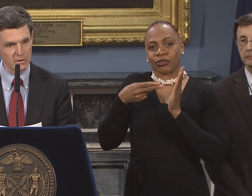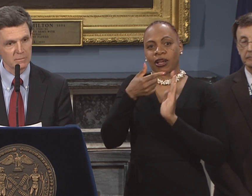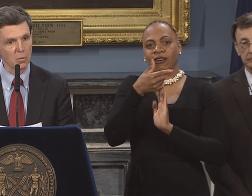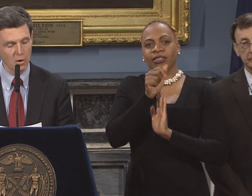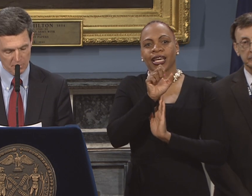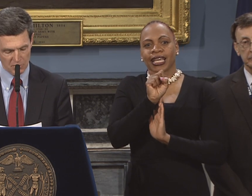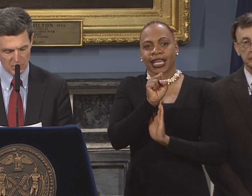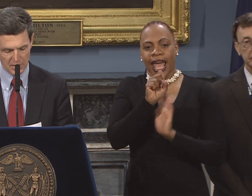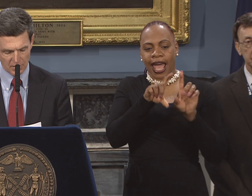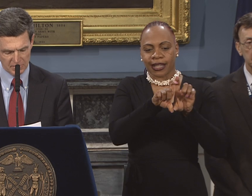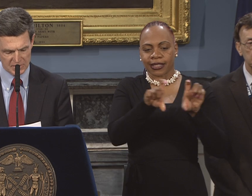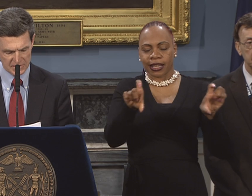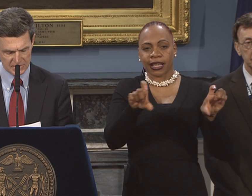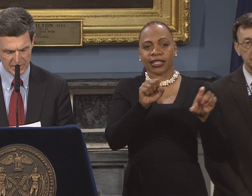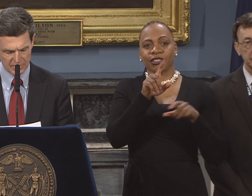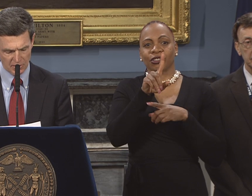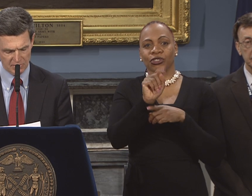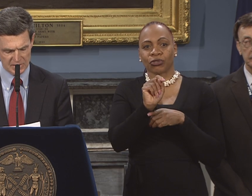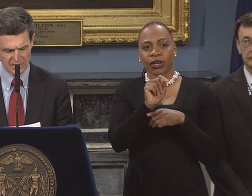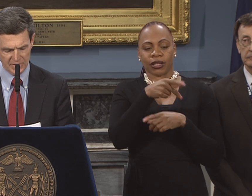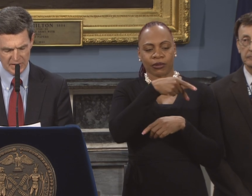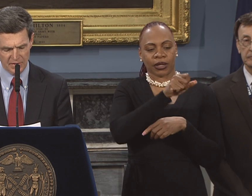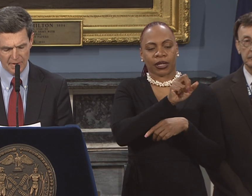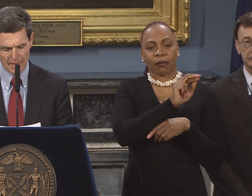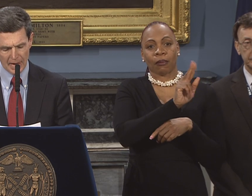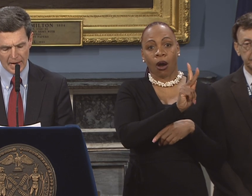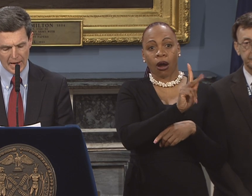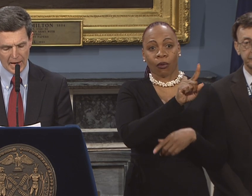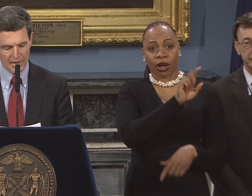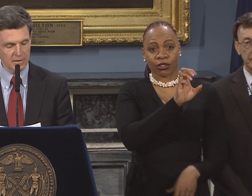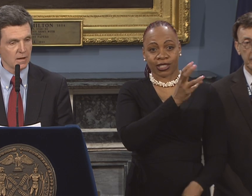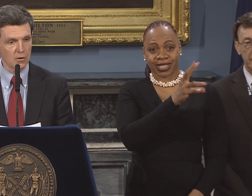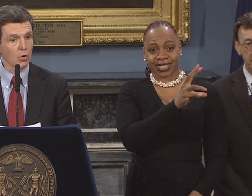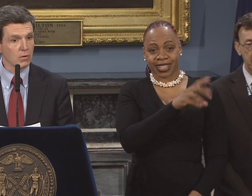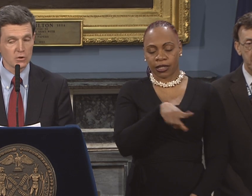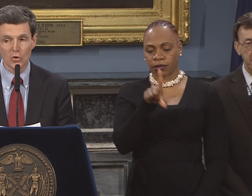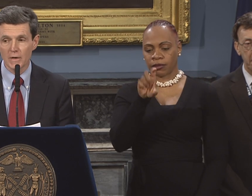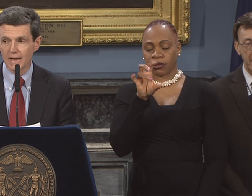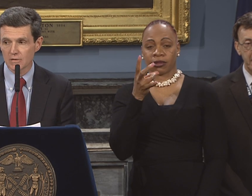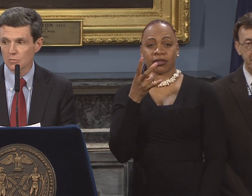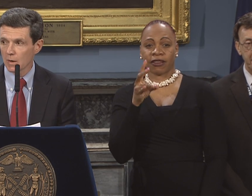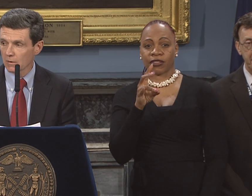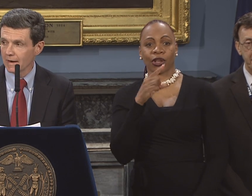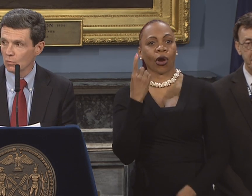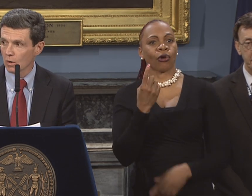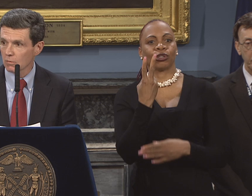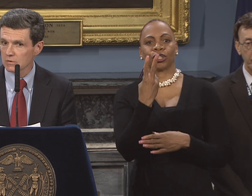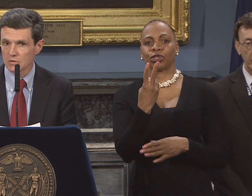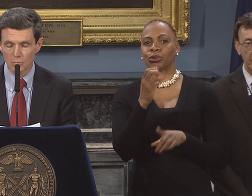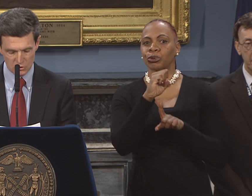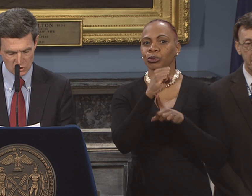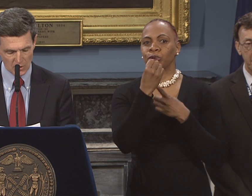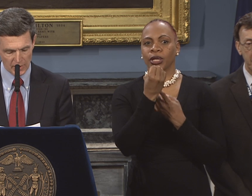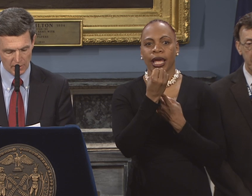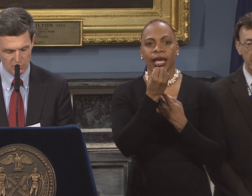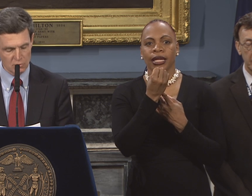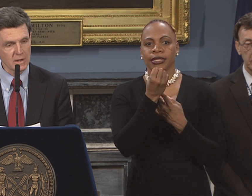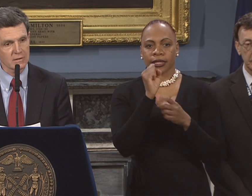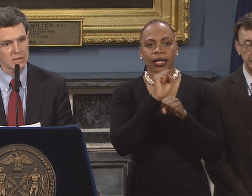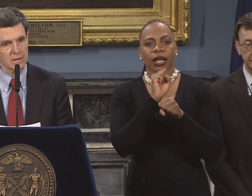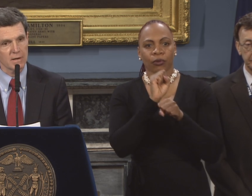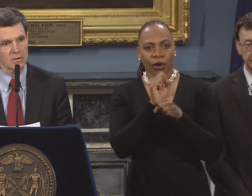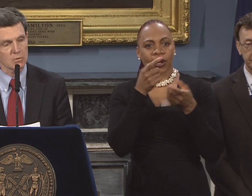that street, Park, between 116th and 117th. And only 2 cases where any work was done